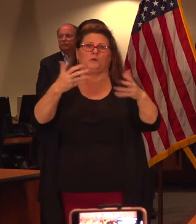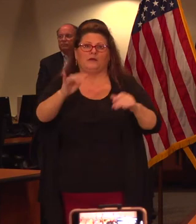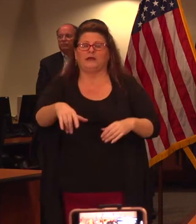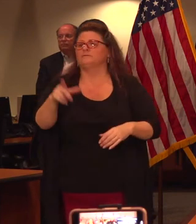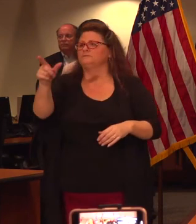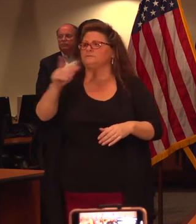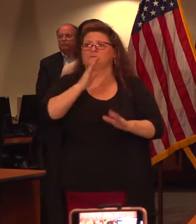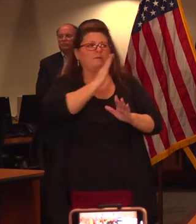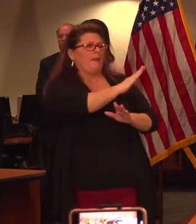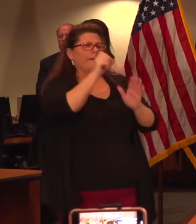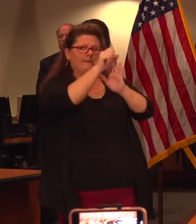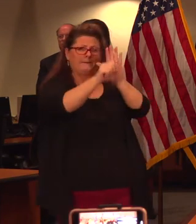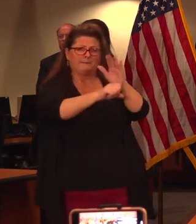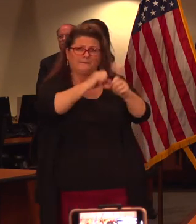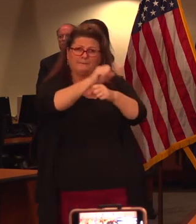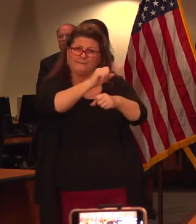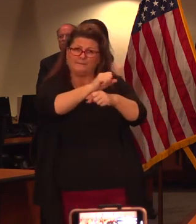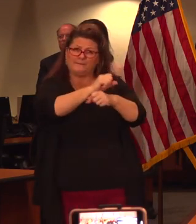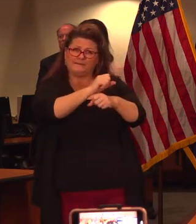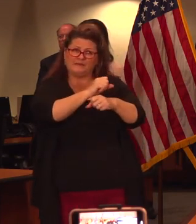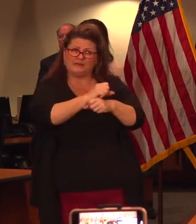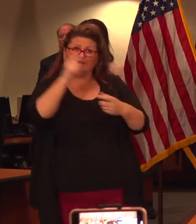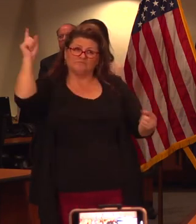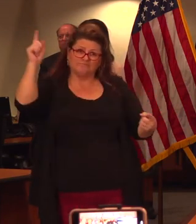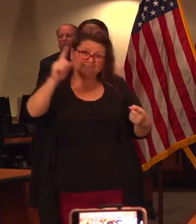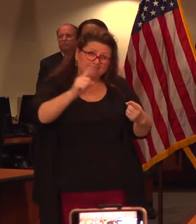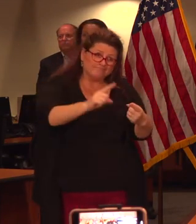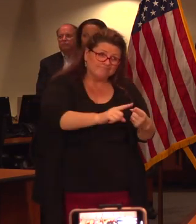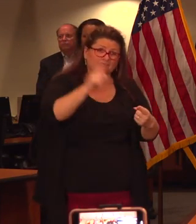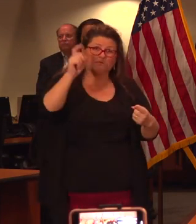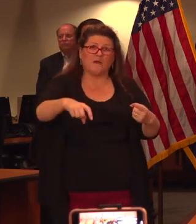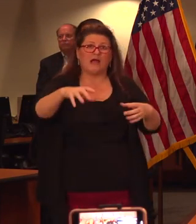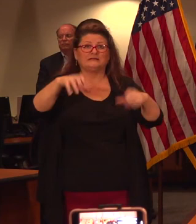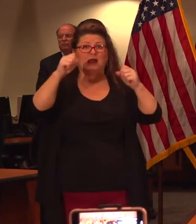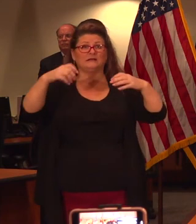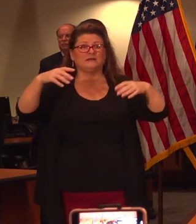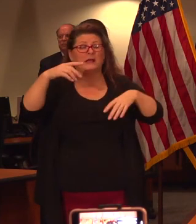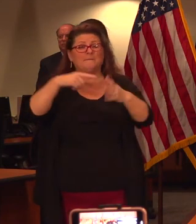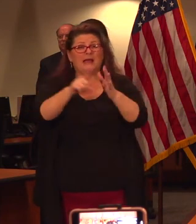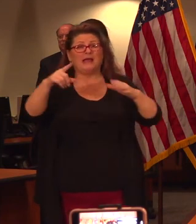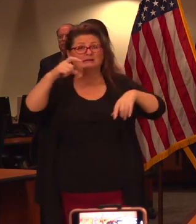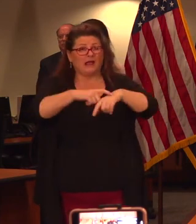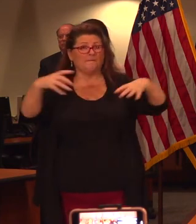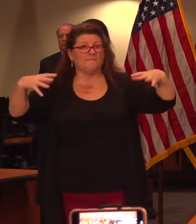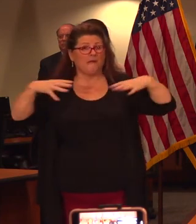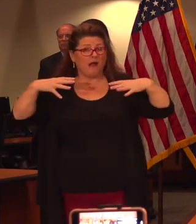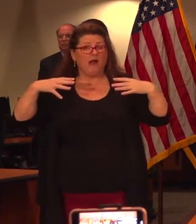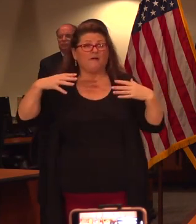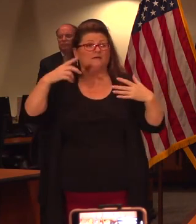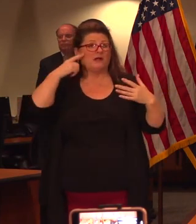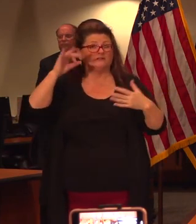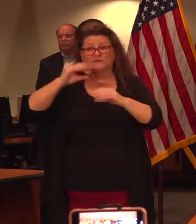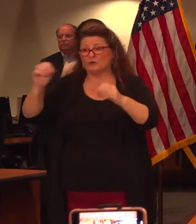state employees? I mean, has there been a reduced workload for state employees who might have to take PTO now or not get paid because rather there's not enough